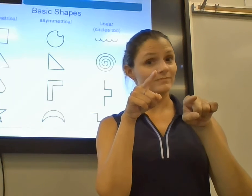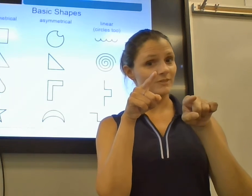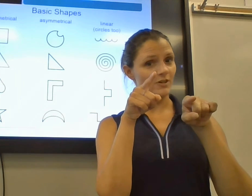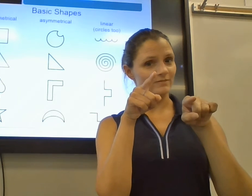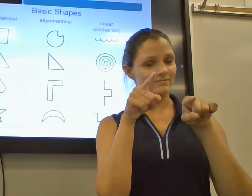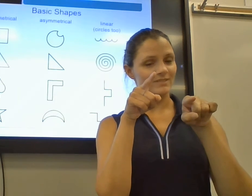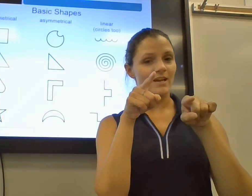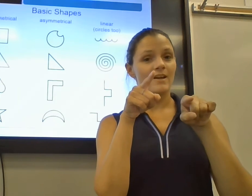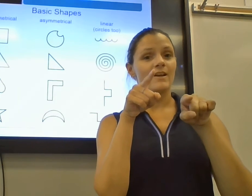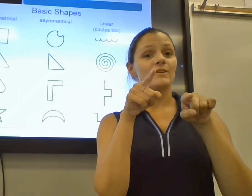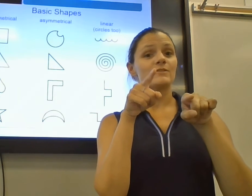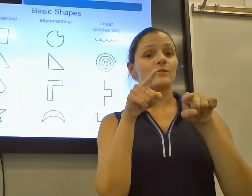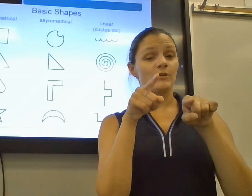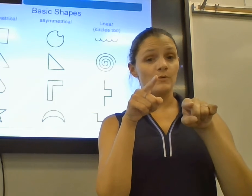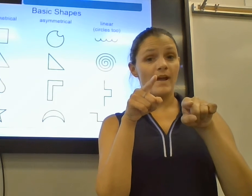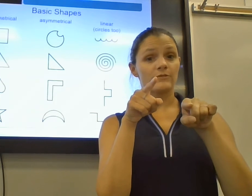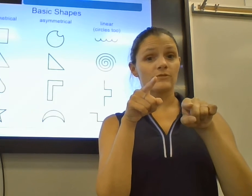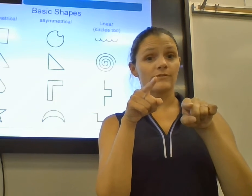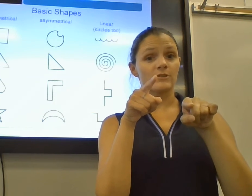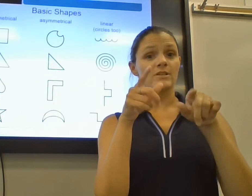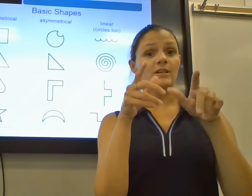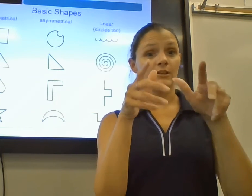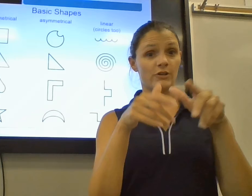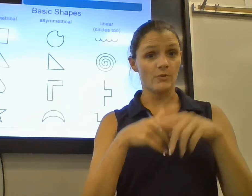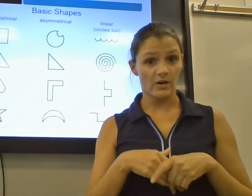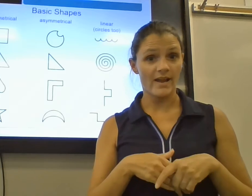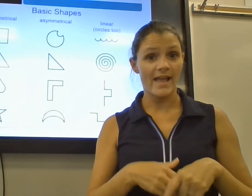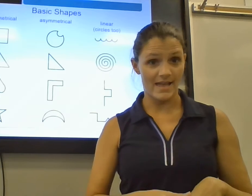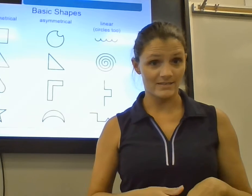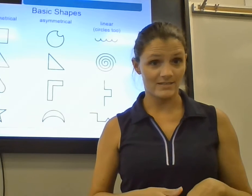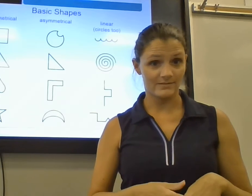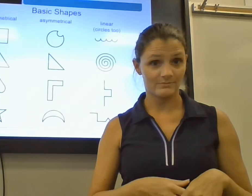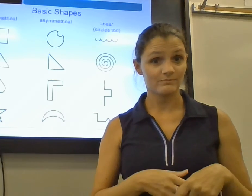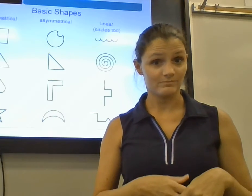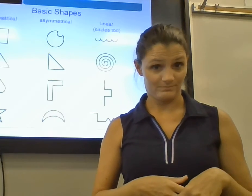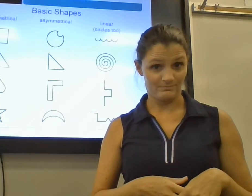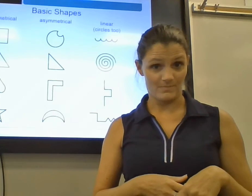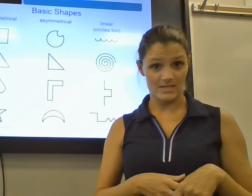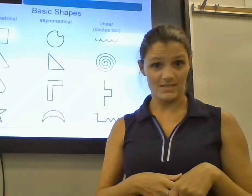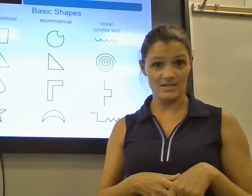Good. So you have to reverse it in your head. Make sense?